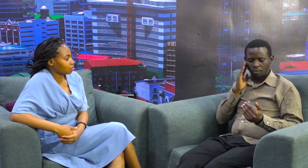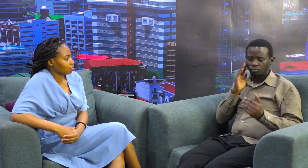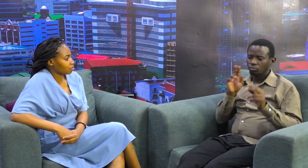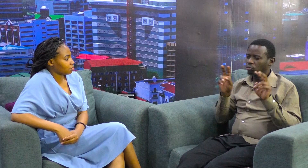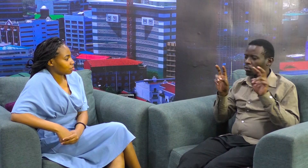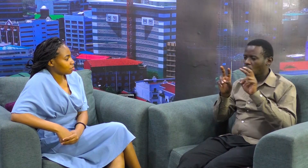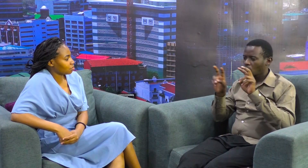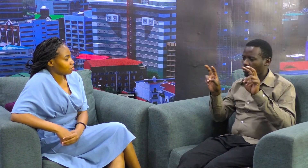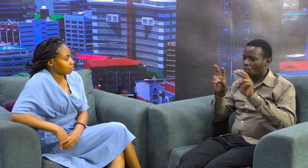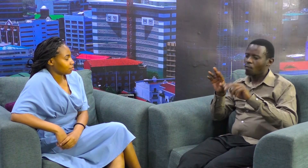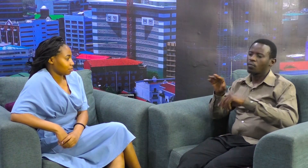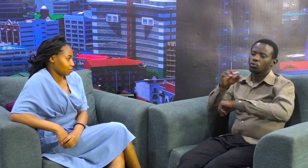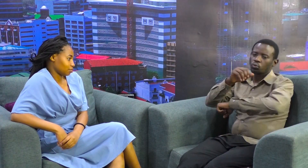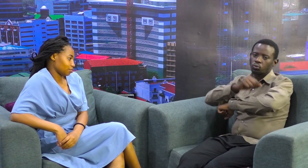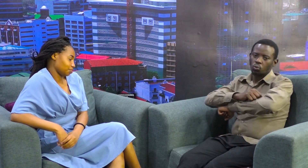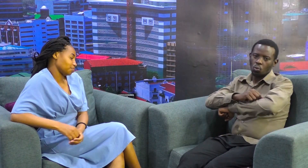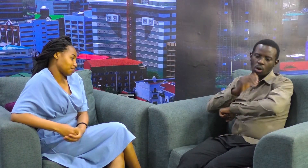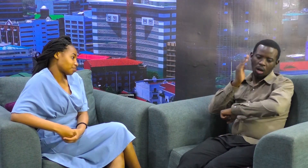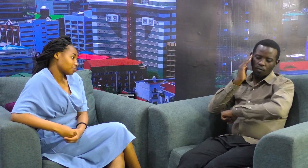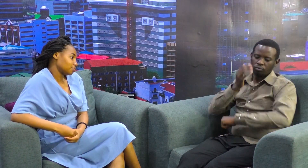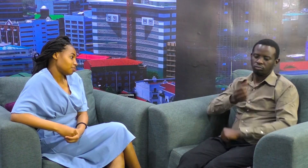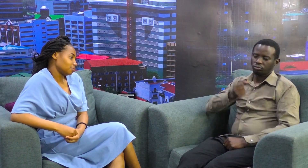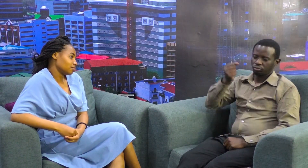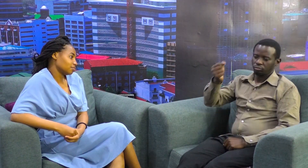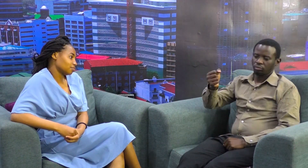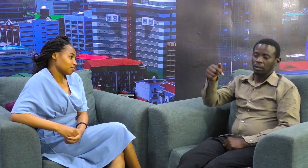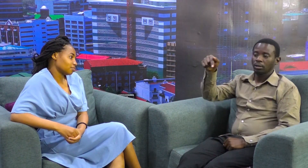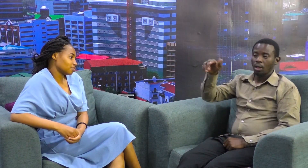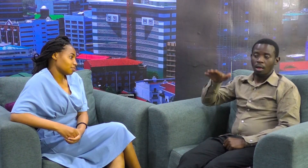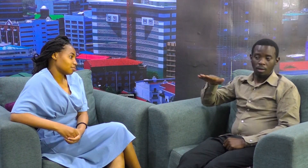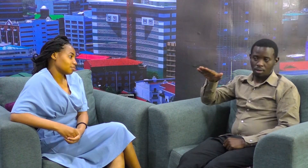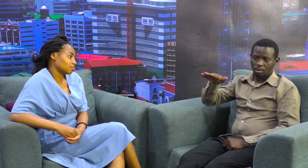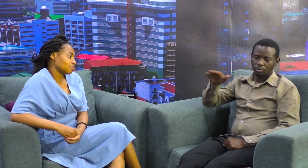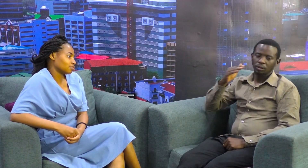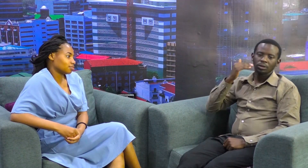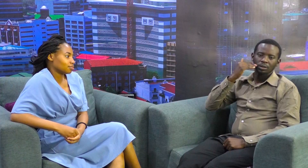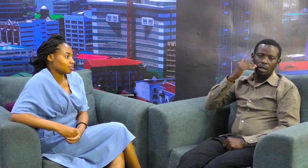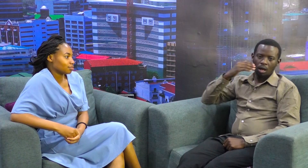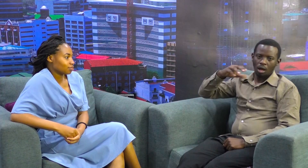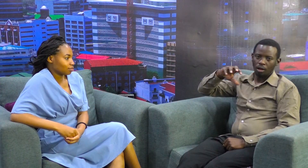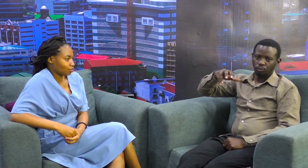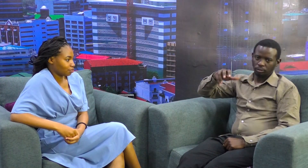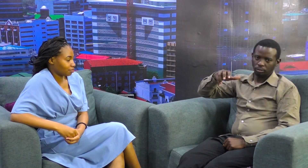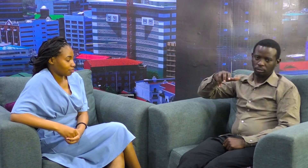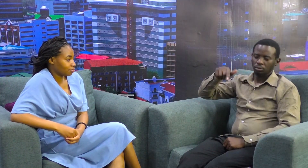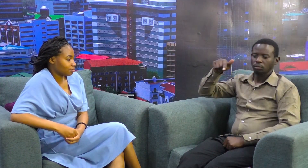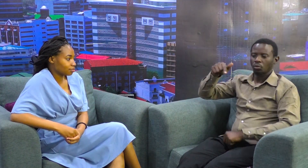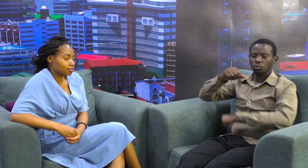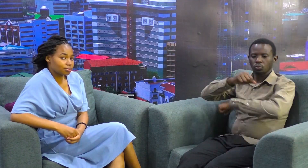Me as a baby, they looked for a school that is accessible for a deaf person in Siaya